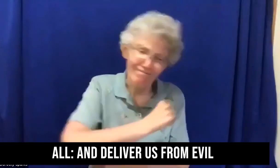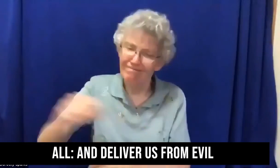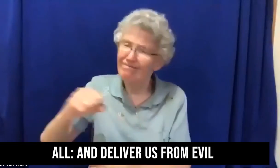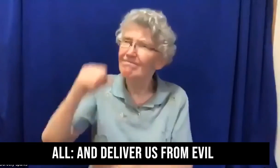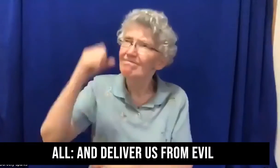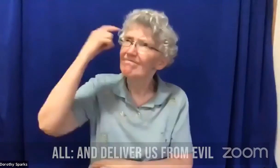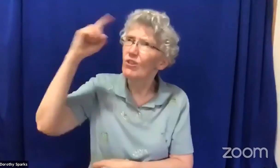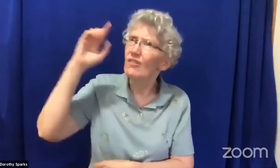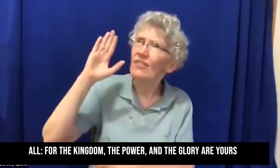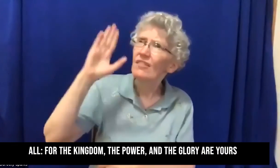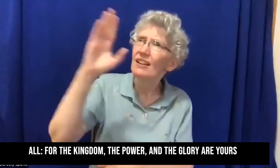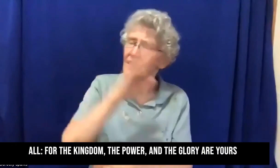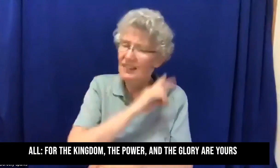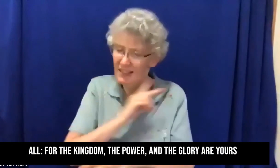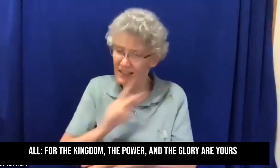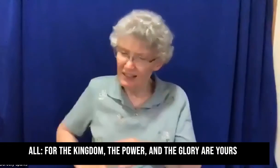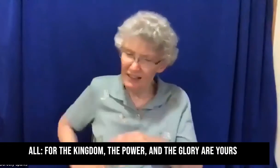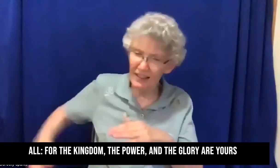is